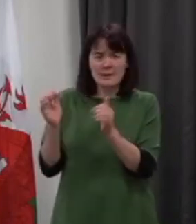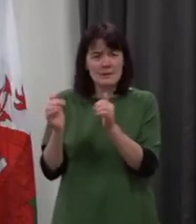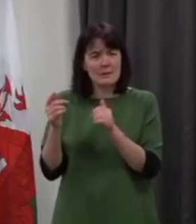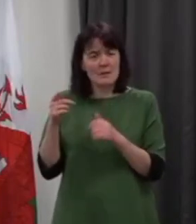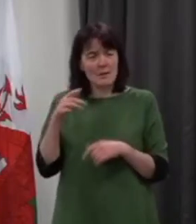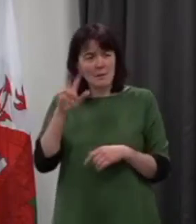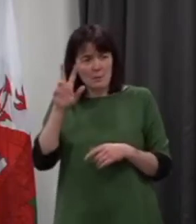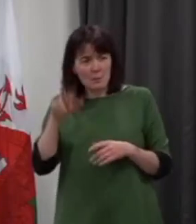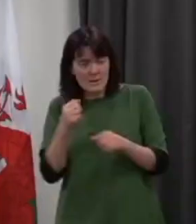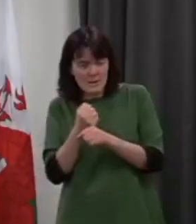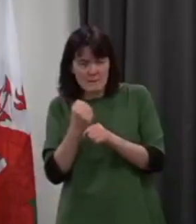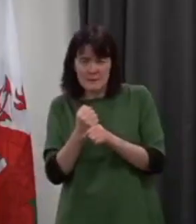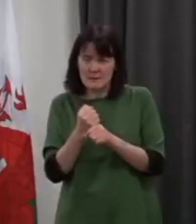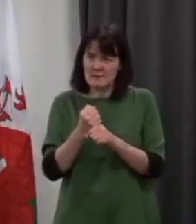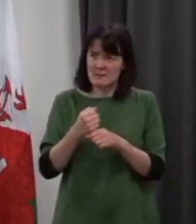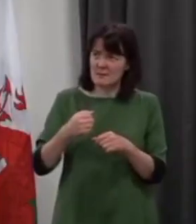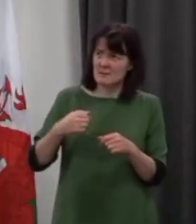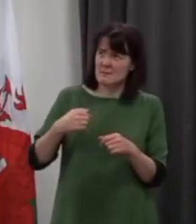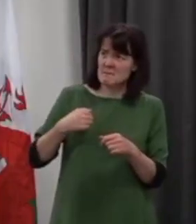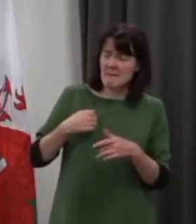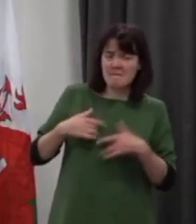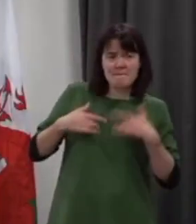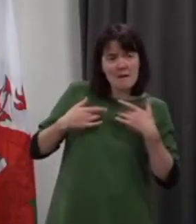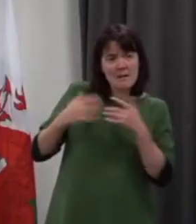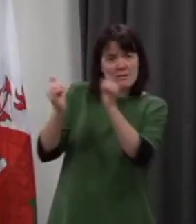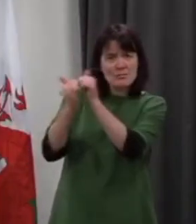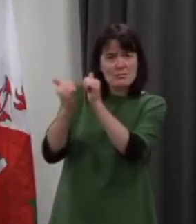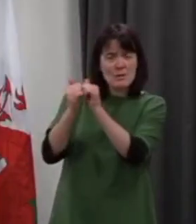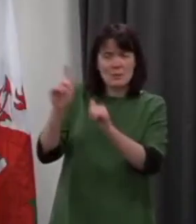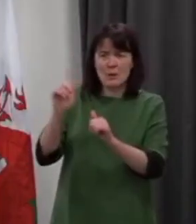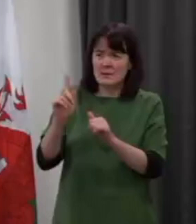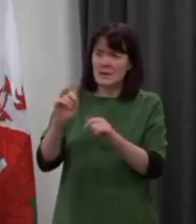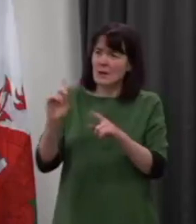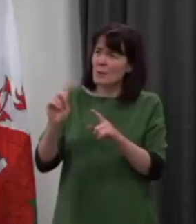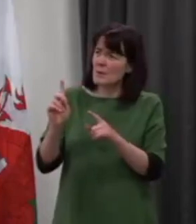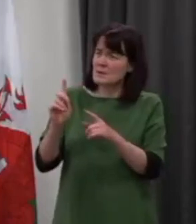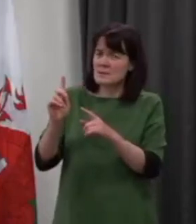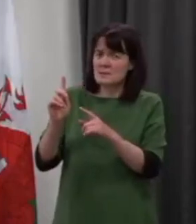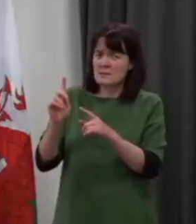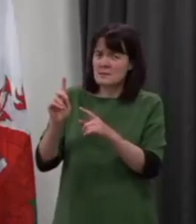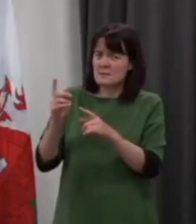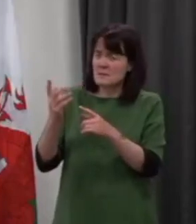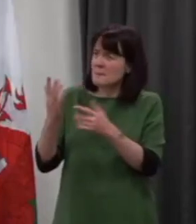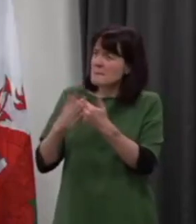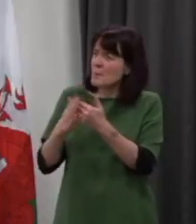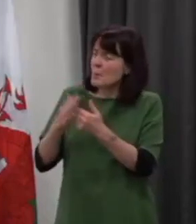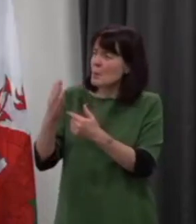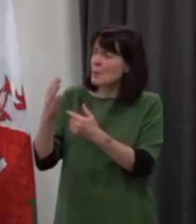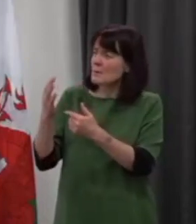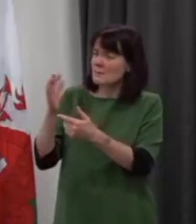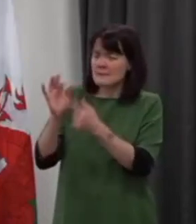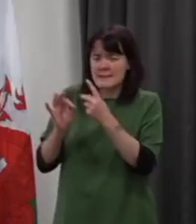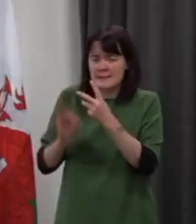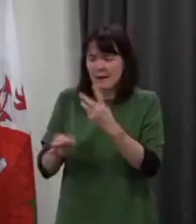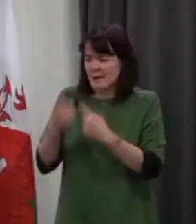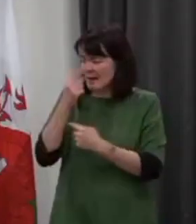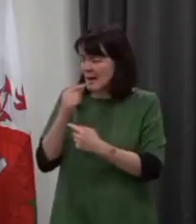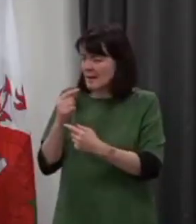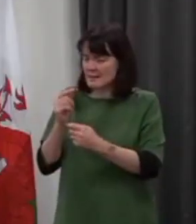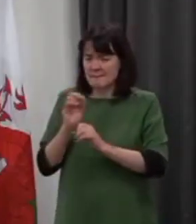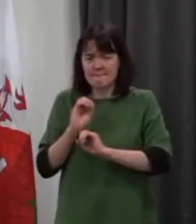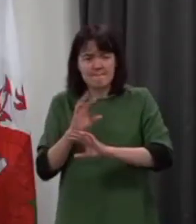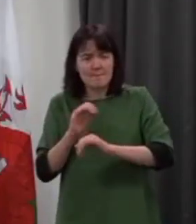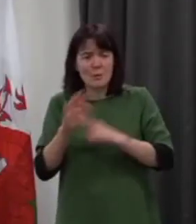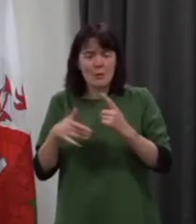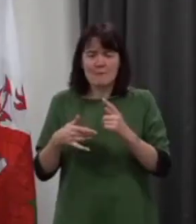Government understood it, and also more detail on what has replaced it in terms of the collective sourcing that's been referred to? Well, this is the